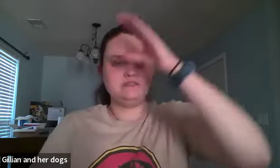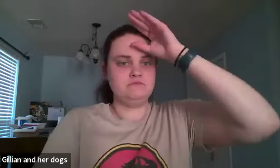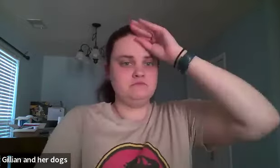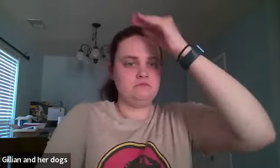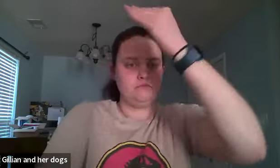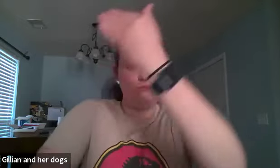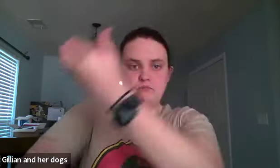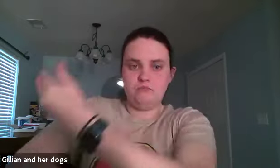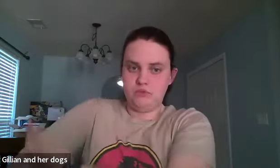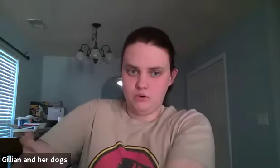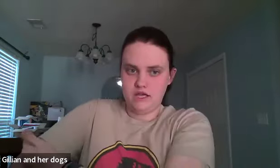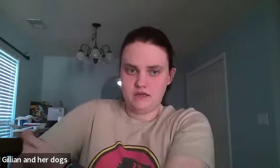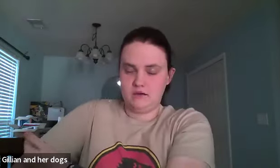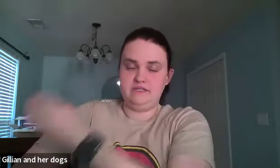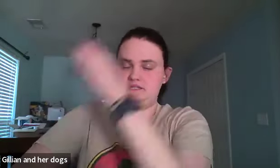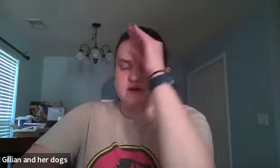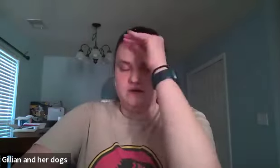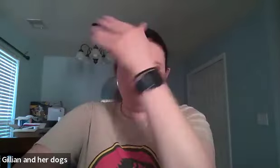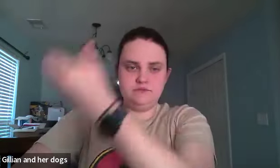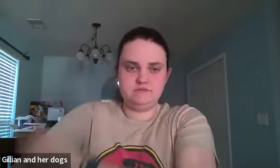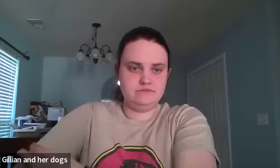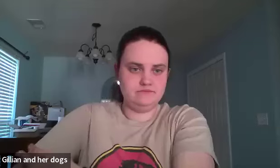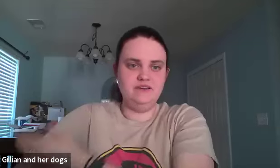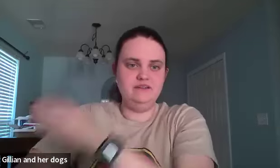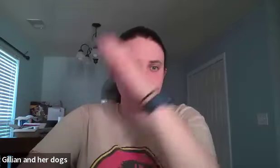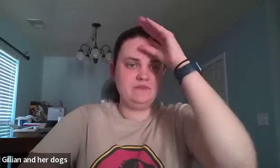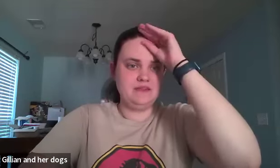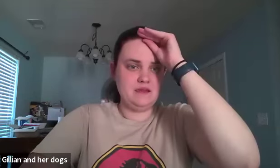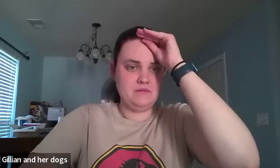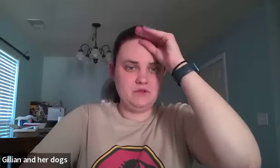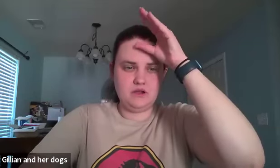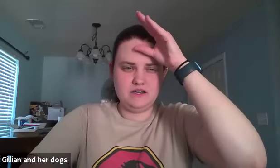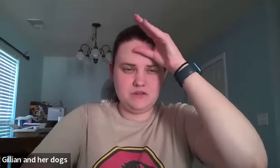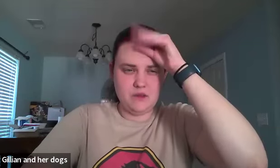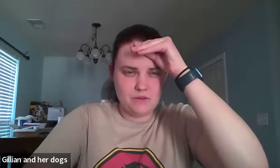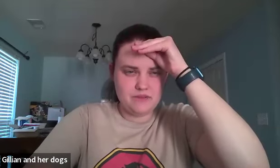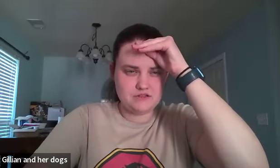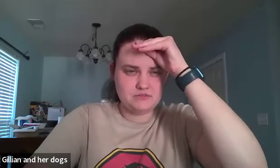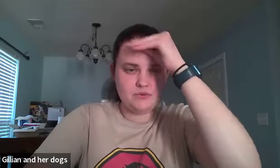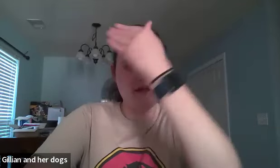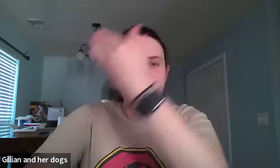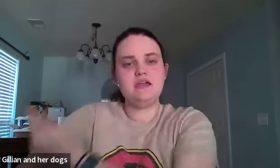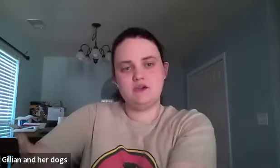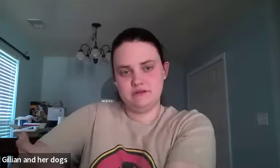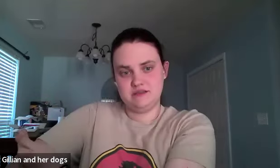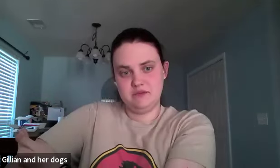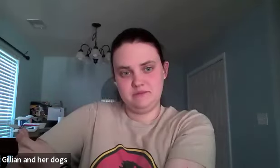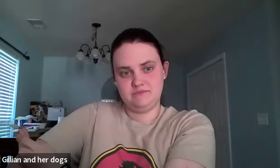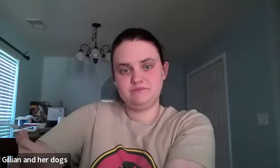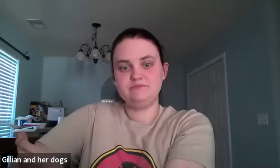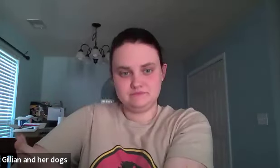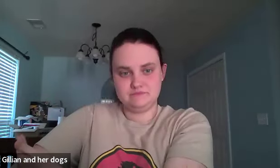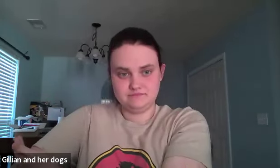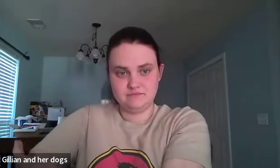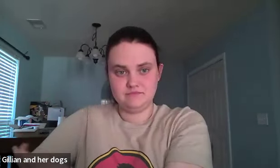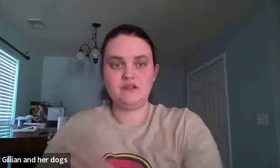It's boy. I mean, son. Oops. You kind of do that one pinch of boy and go into the baby.